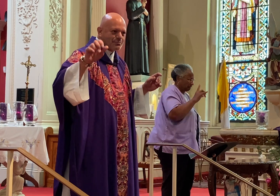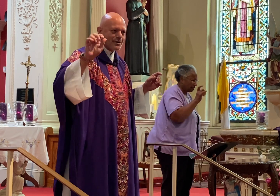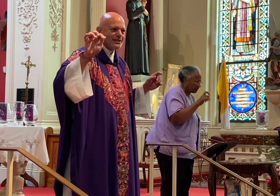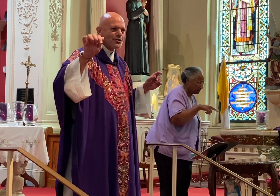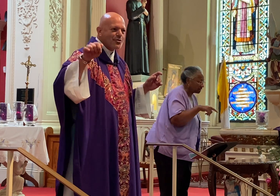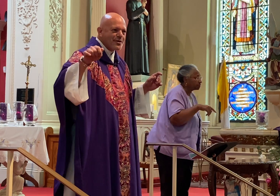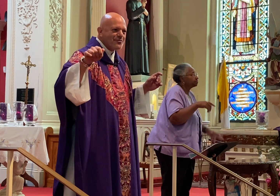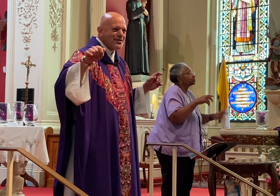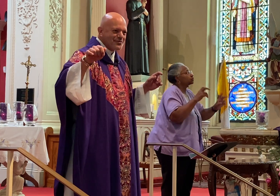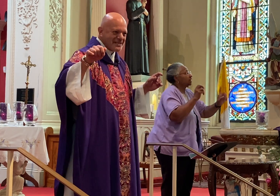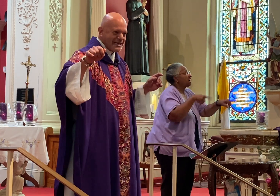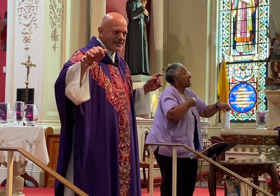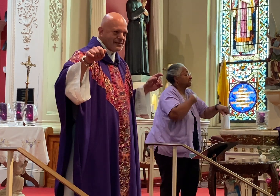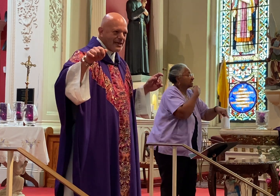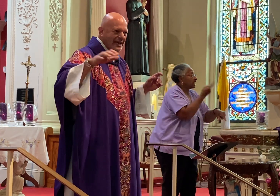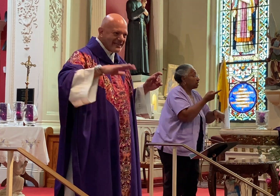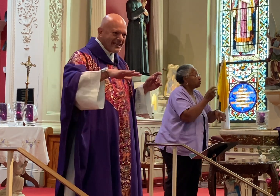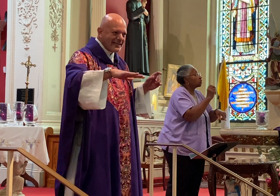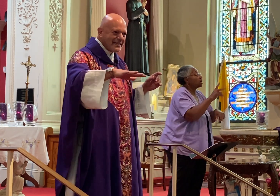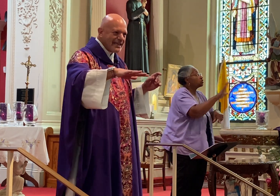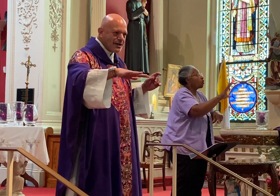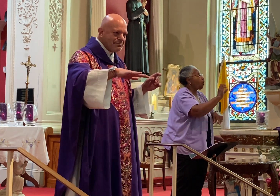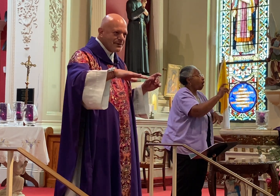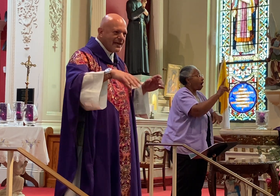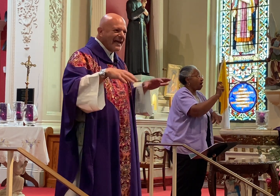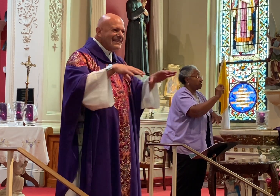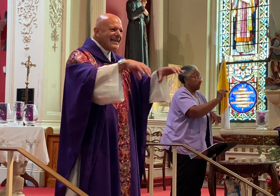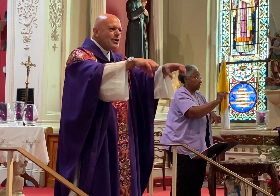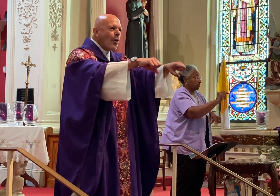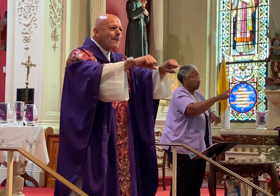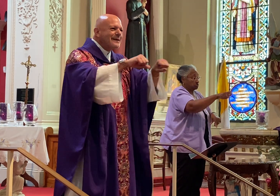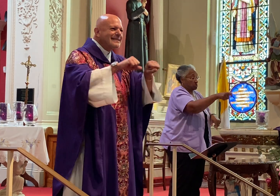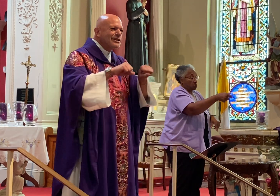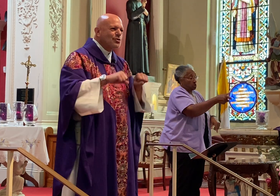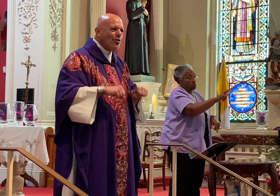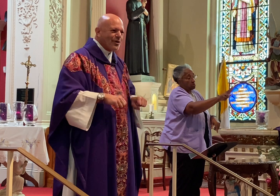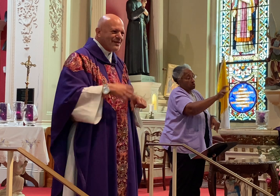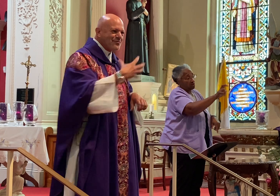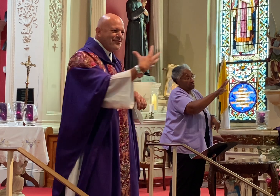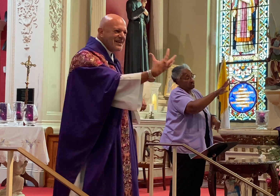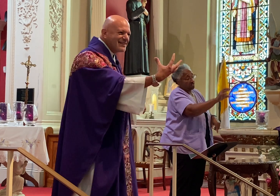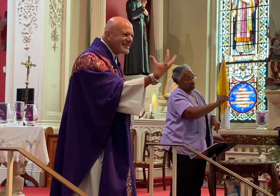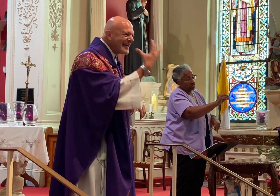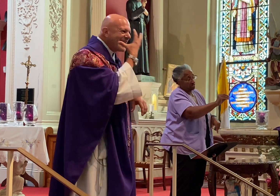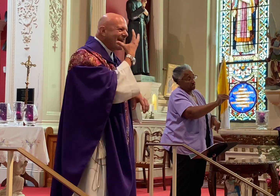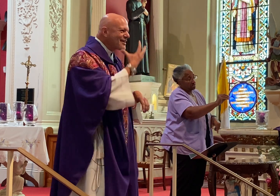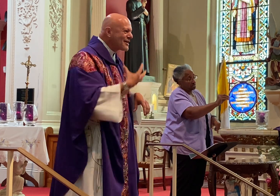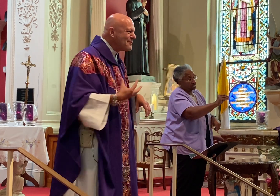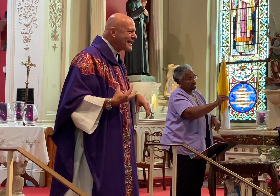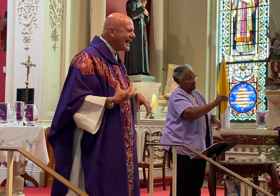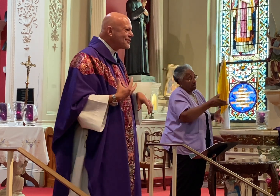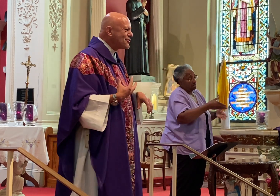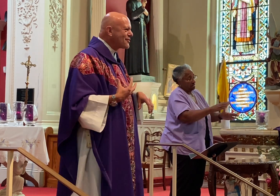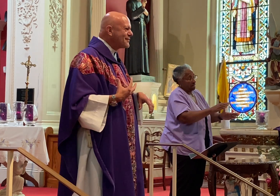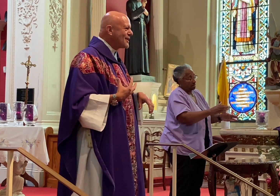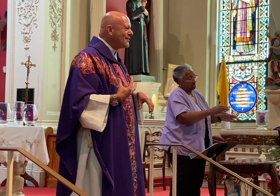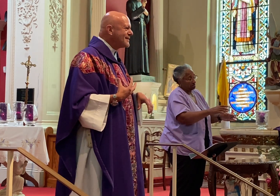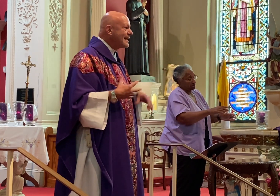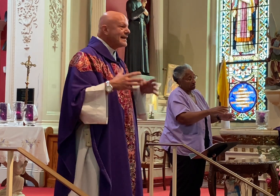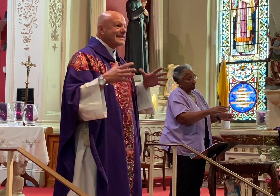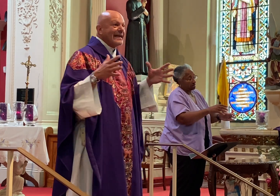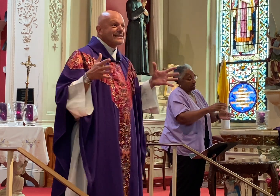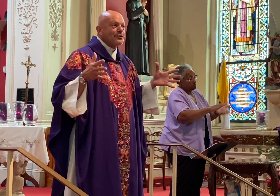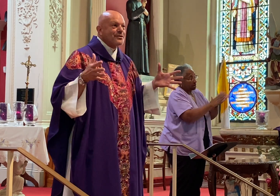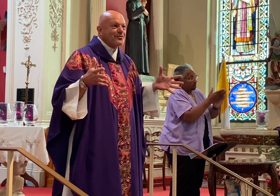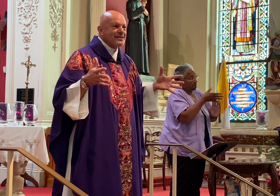oven, put it to 350, and let it heat up, and then open the door and feel that air coming at you from the